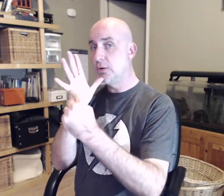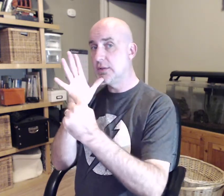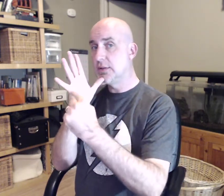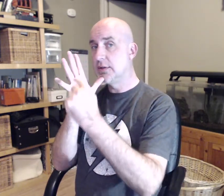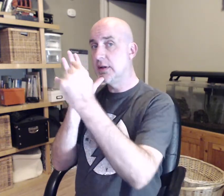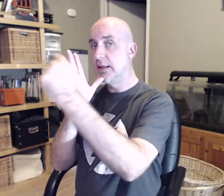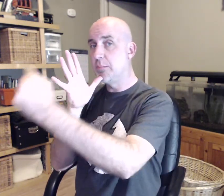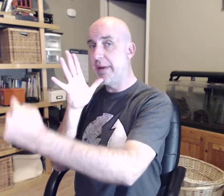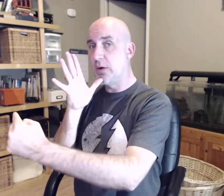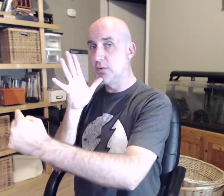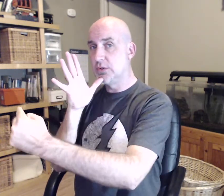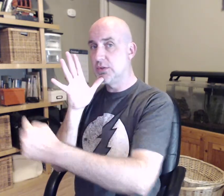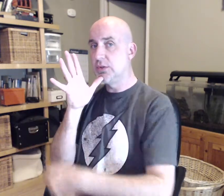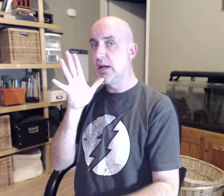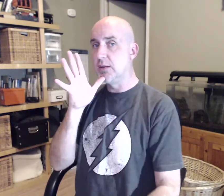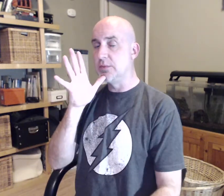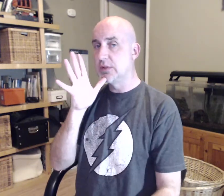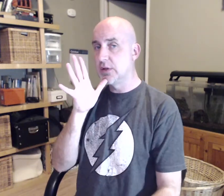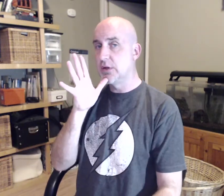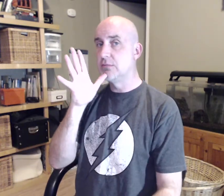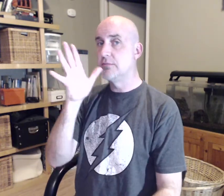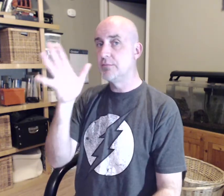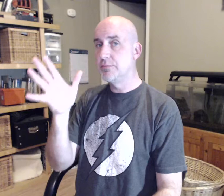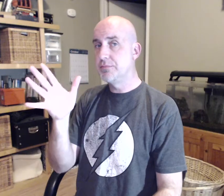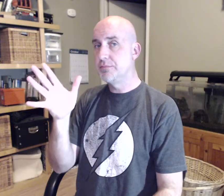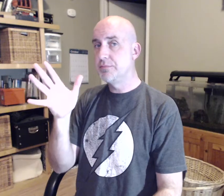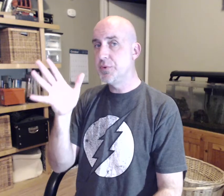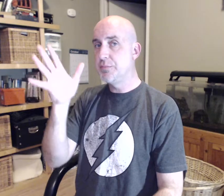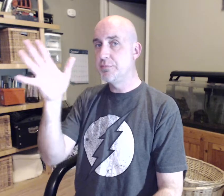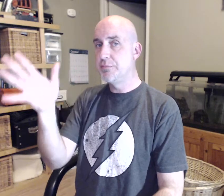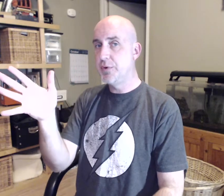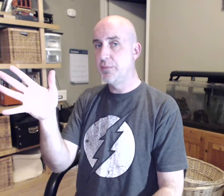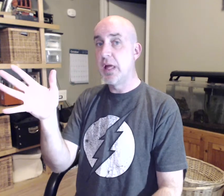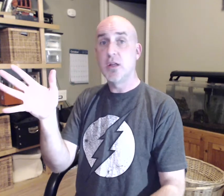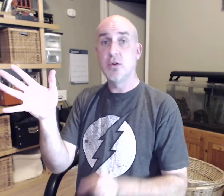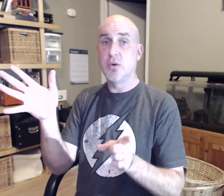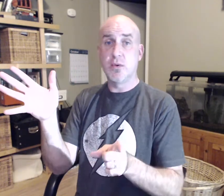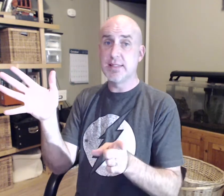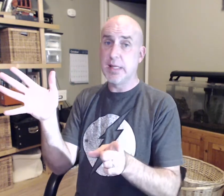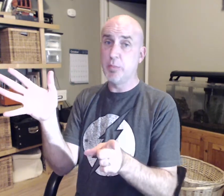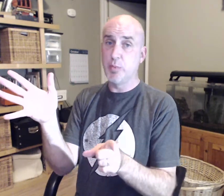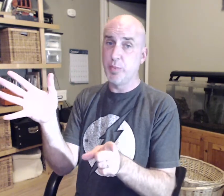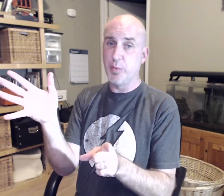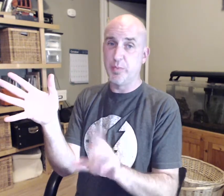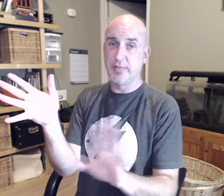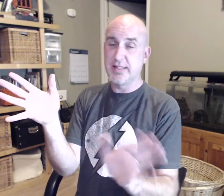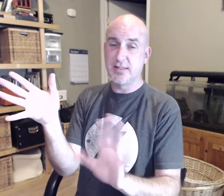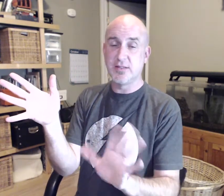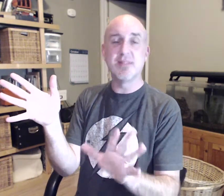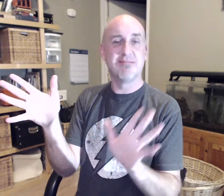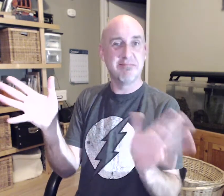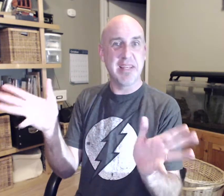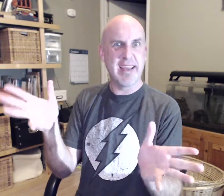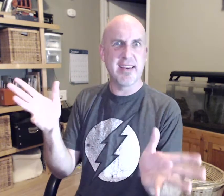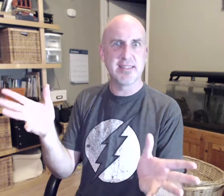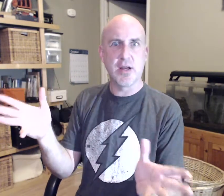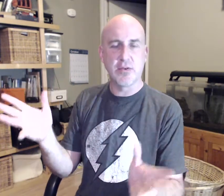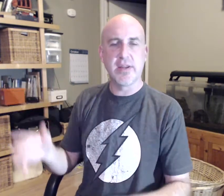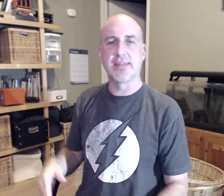out and bounce 2 times. It's going to go boop, boop. You don't want to say boop, boop. That's just me adding sound